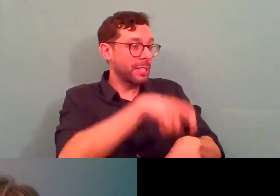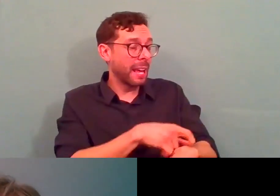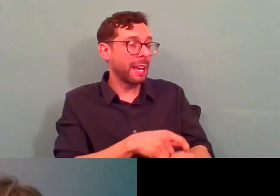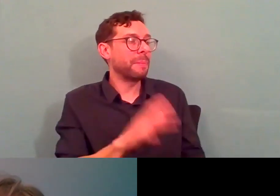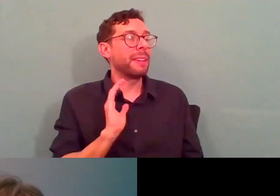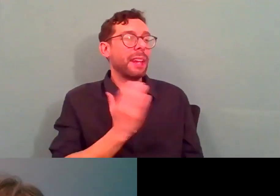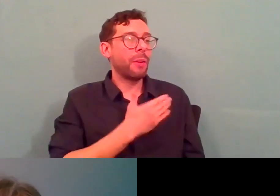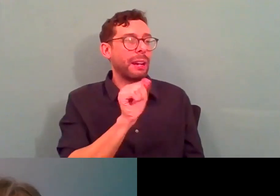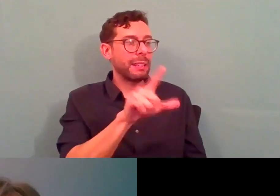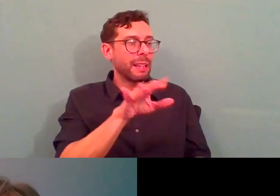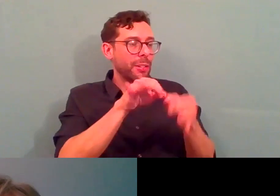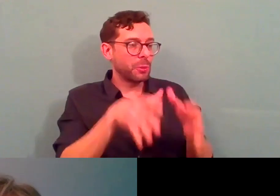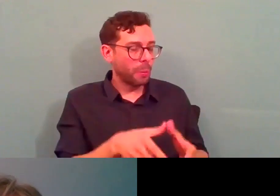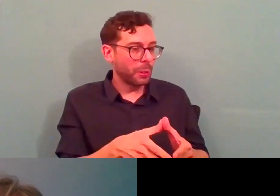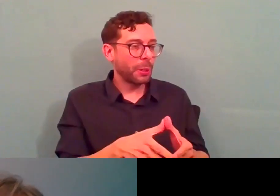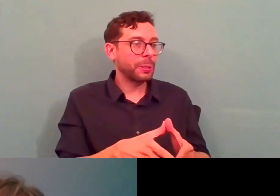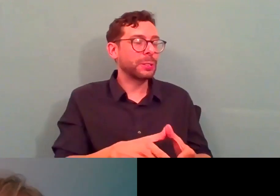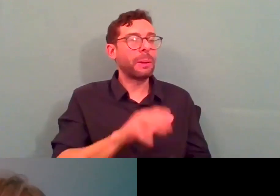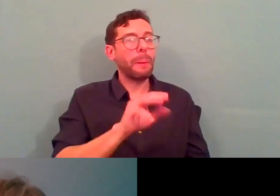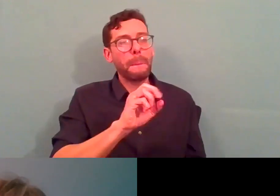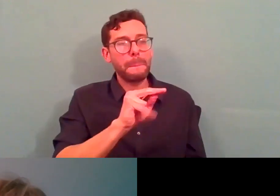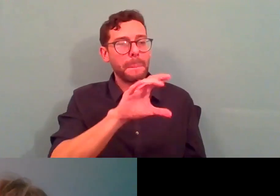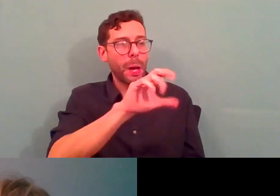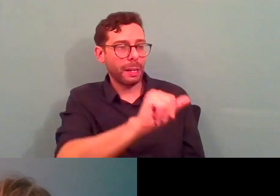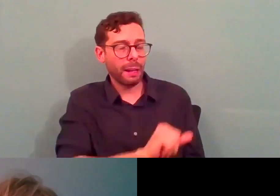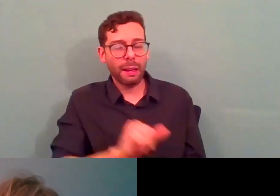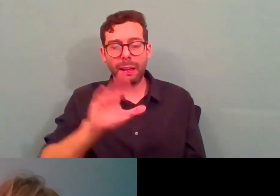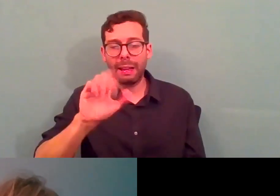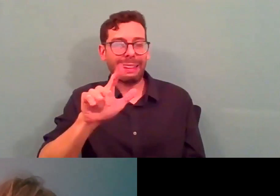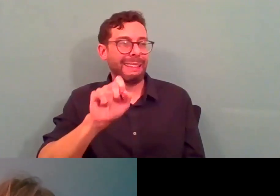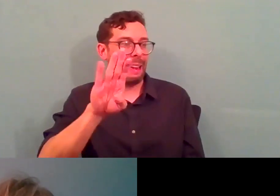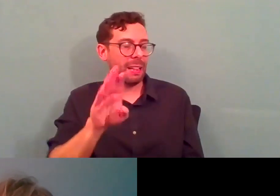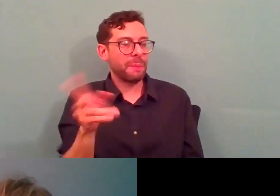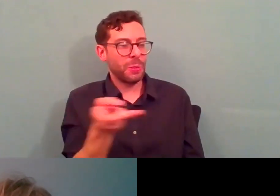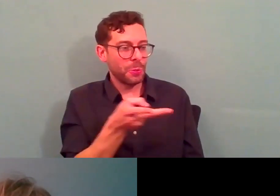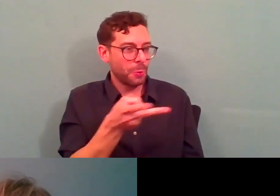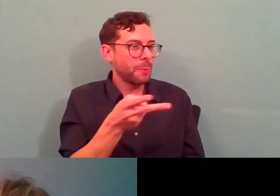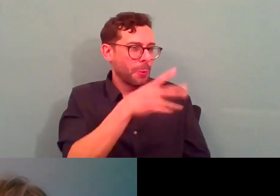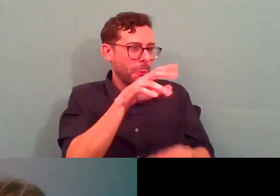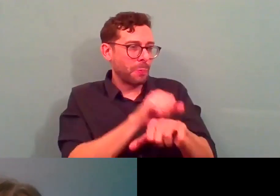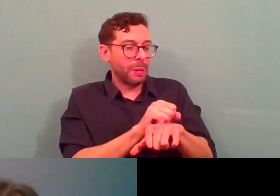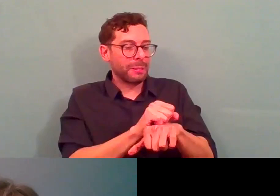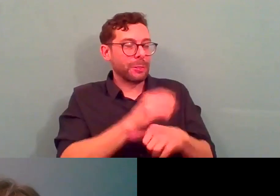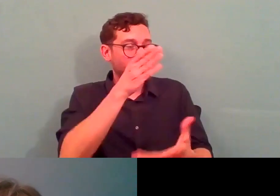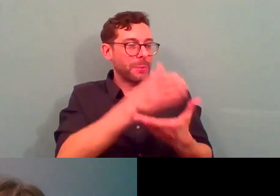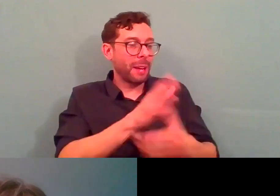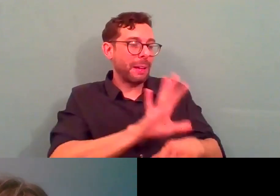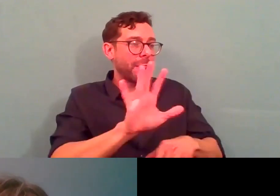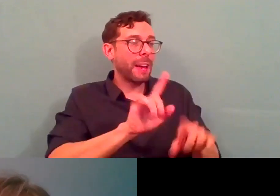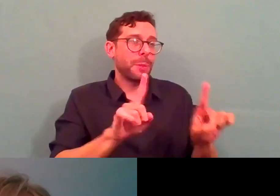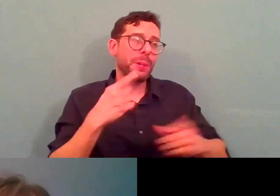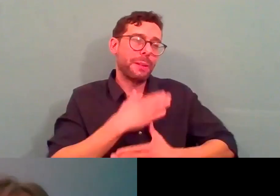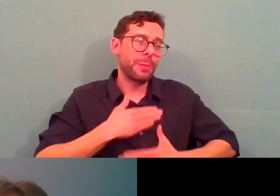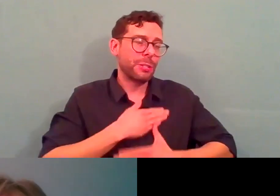Caleb, I know we had you scheduled till 5, so we sincerely appreciate your commitment to making